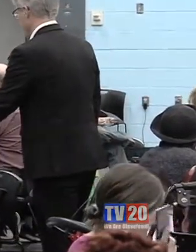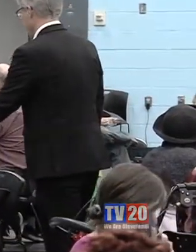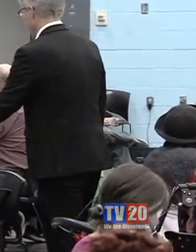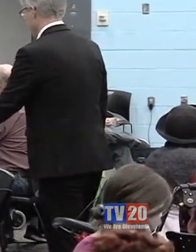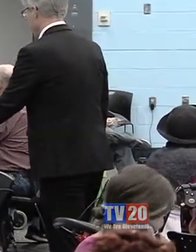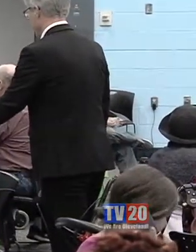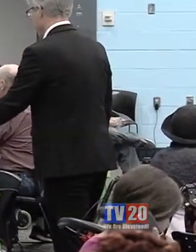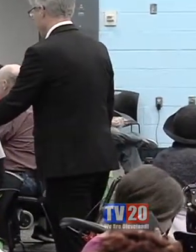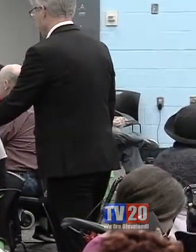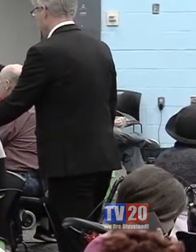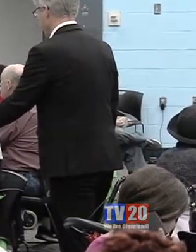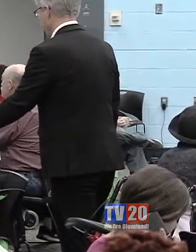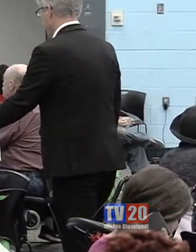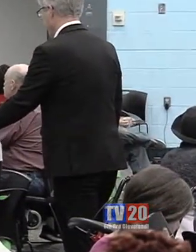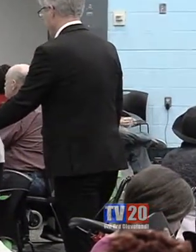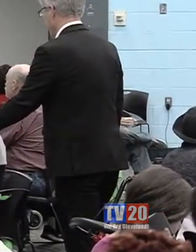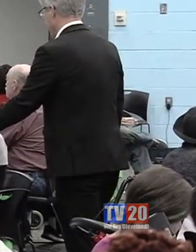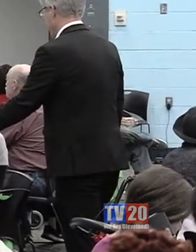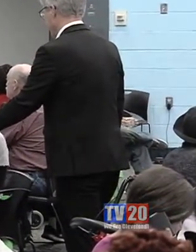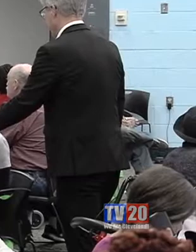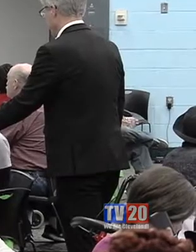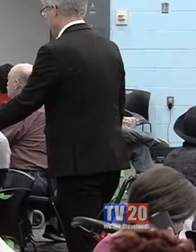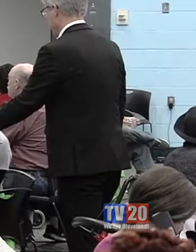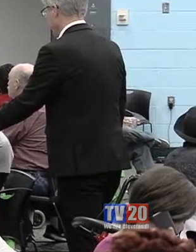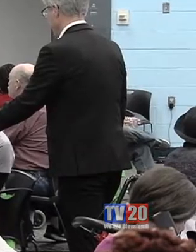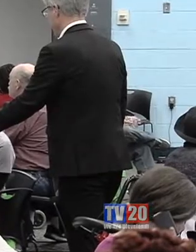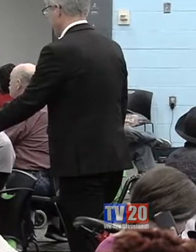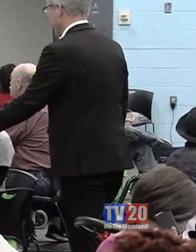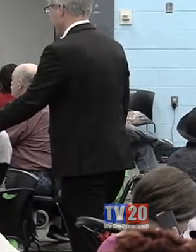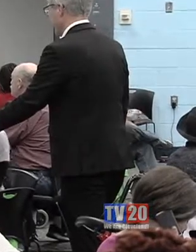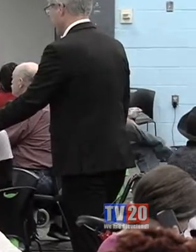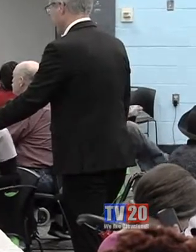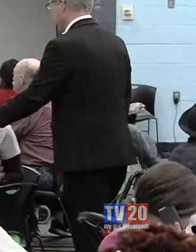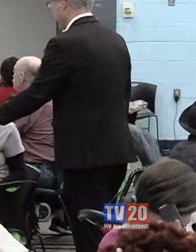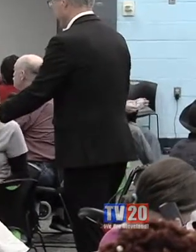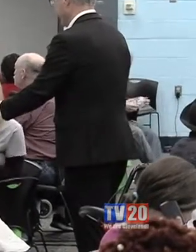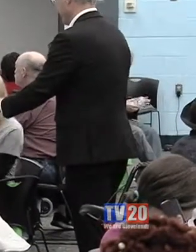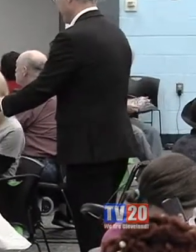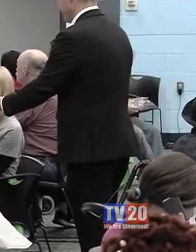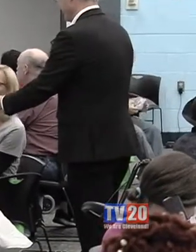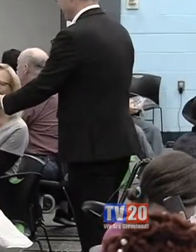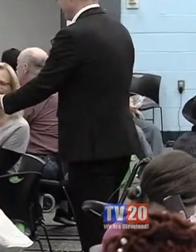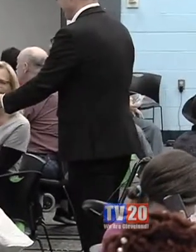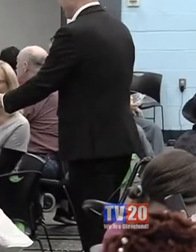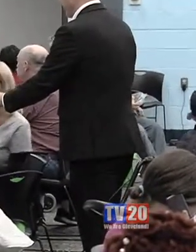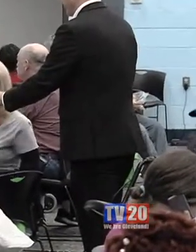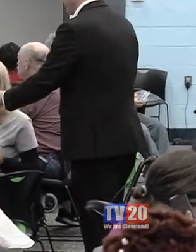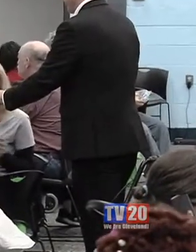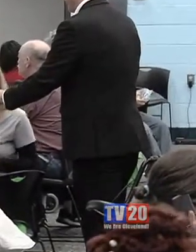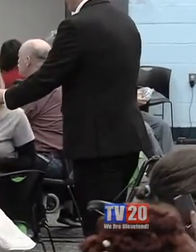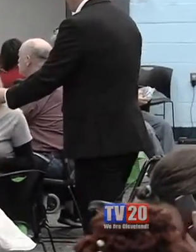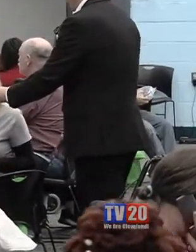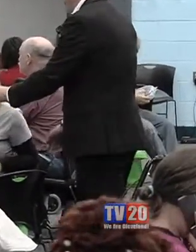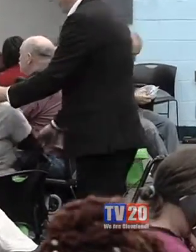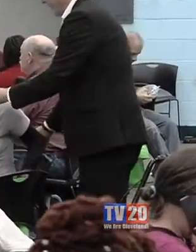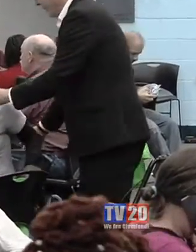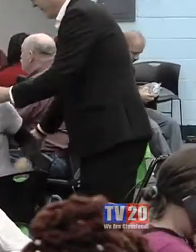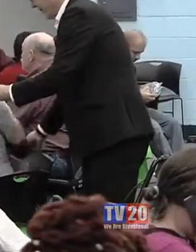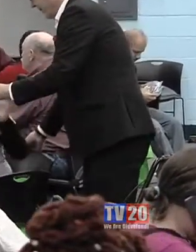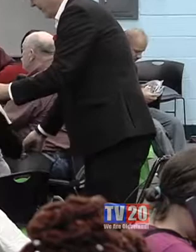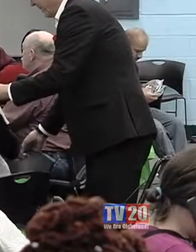can pull up and have a seat. And, hi, everyone. Have lunch with these beautiful people.